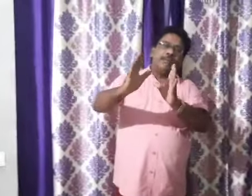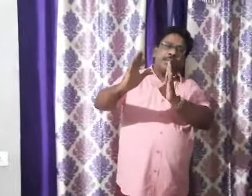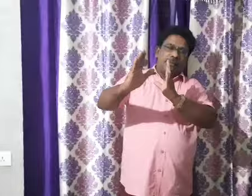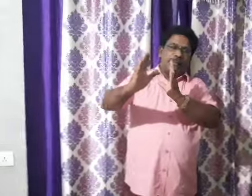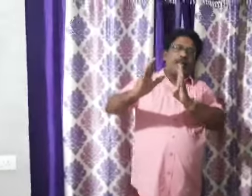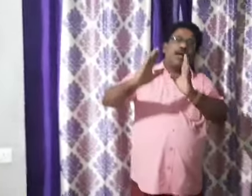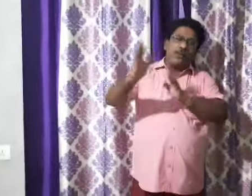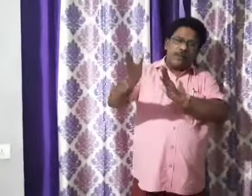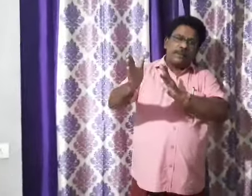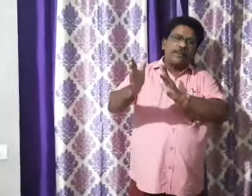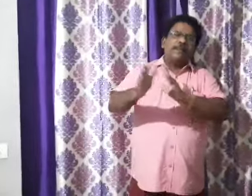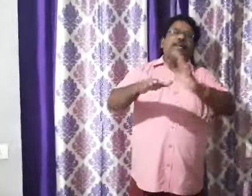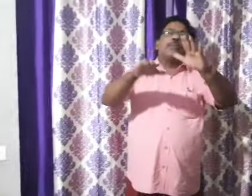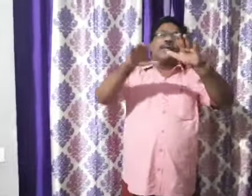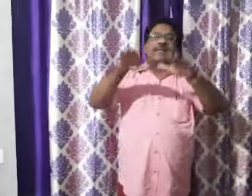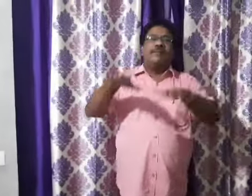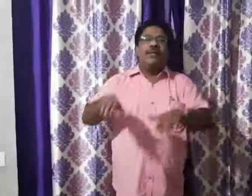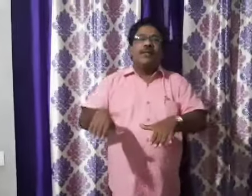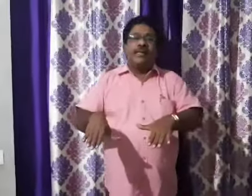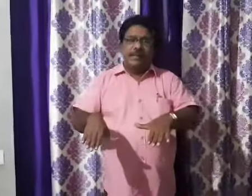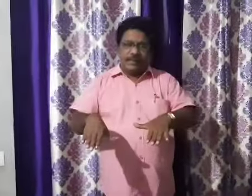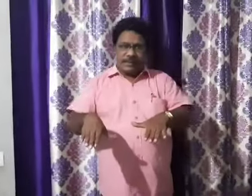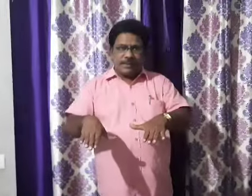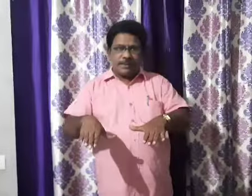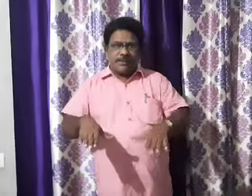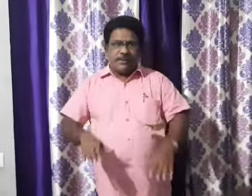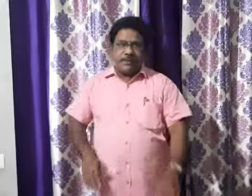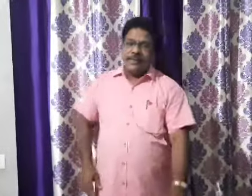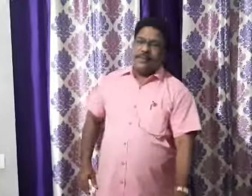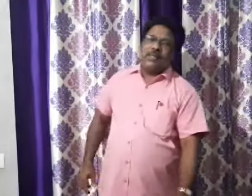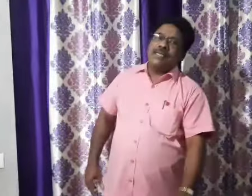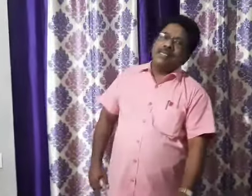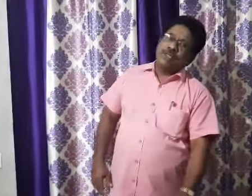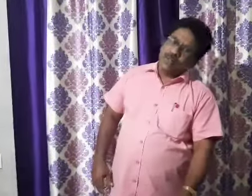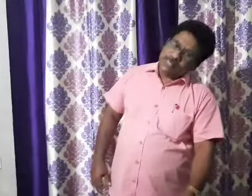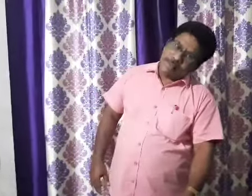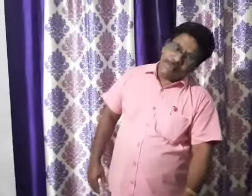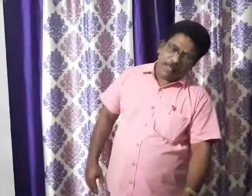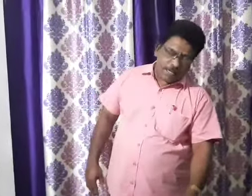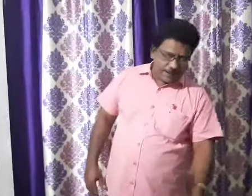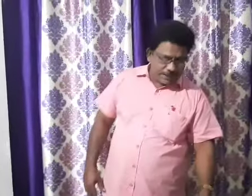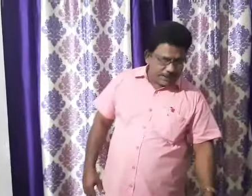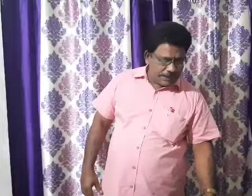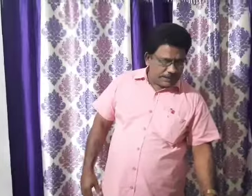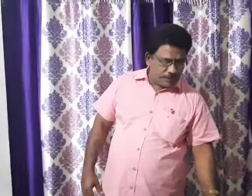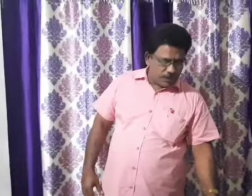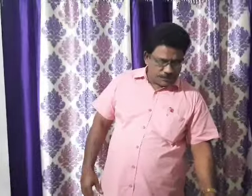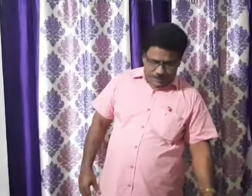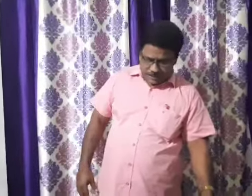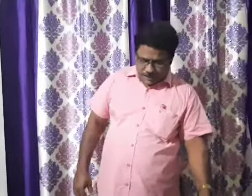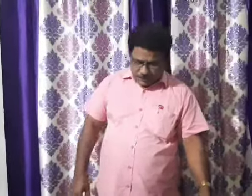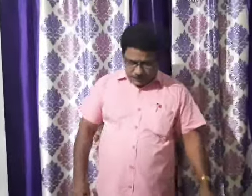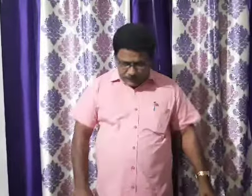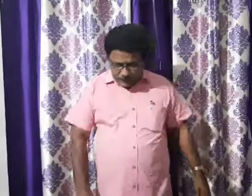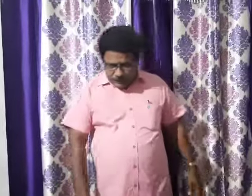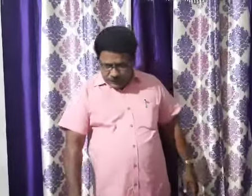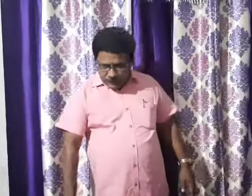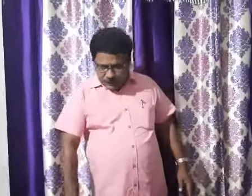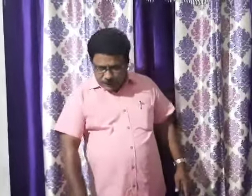people out, the production will not decrease. So this situation is known as underemployment. Okay.